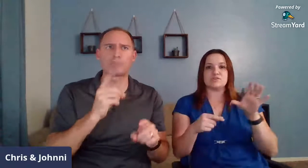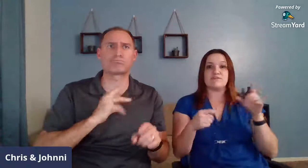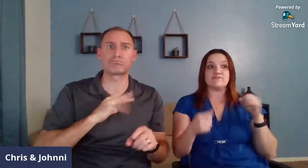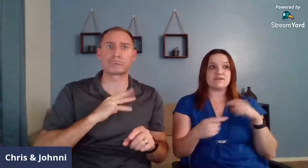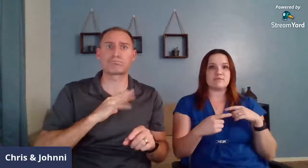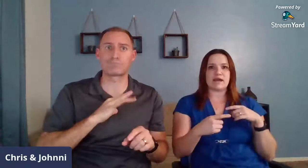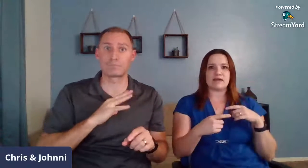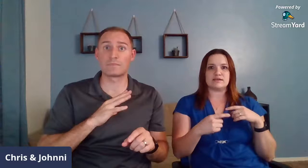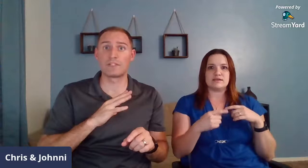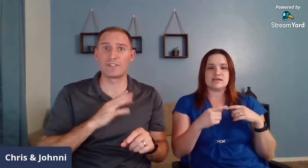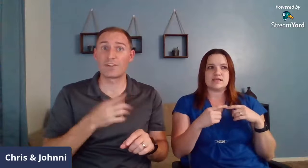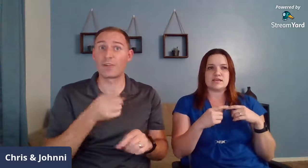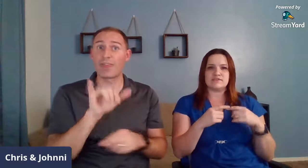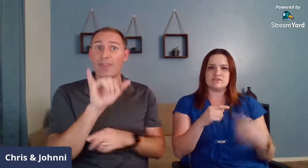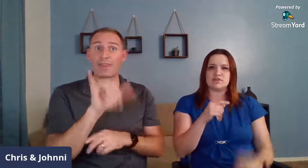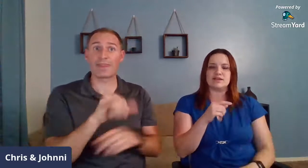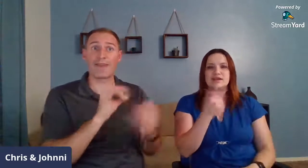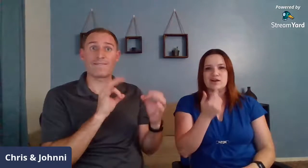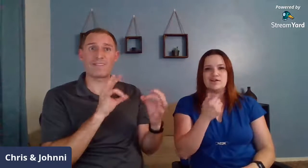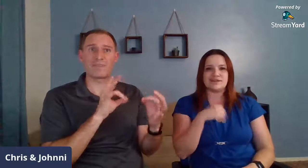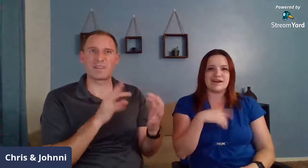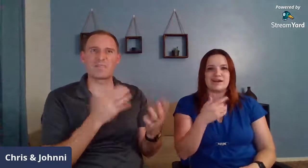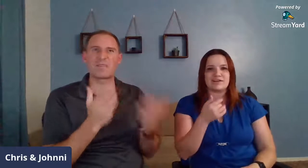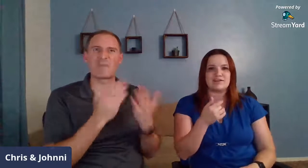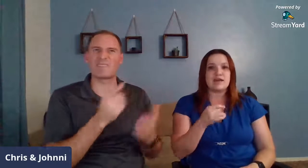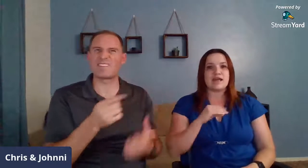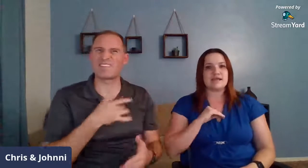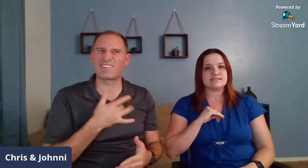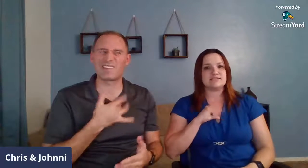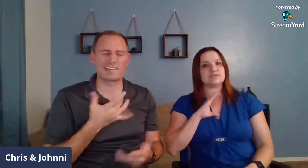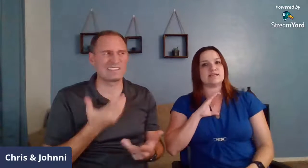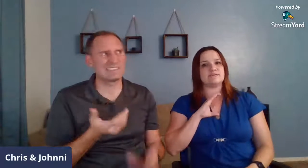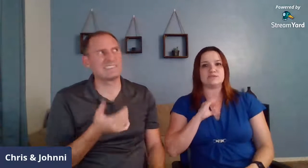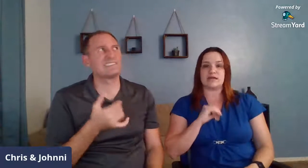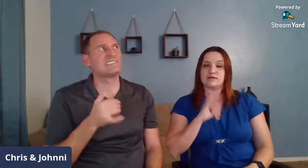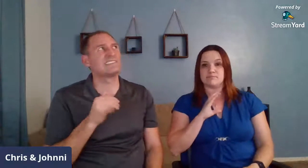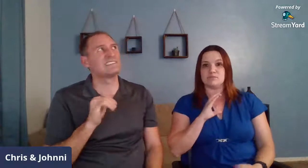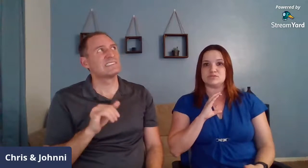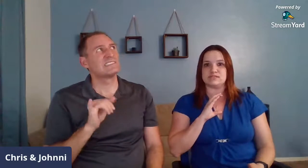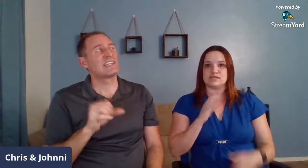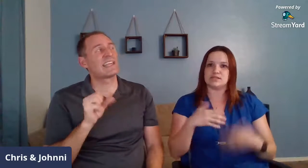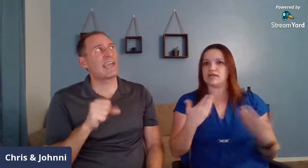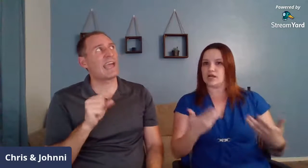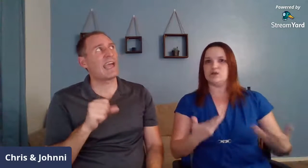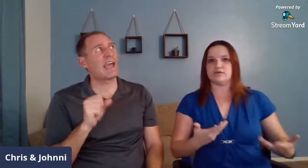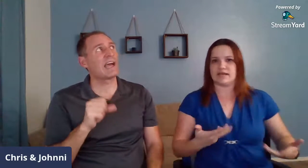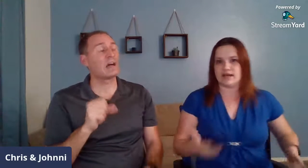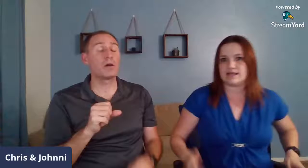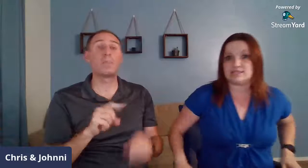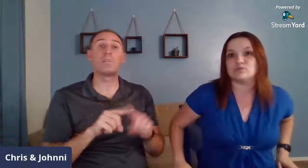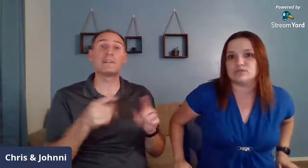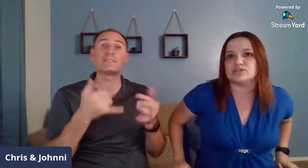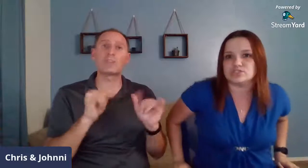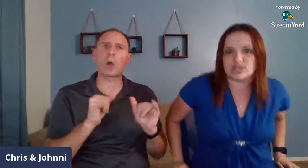that feedback, even though you're like, oh yeah, I could have, it still keeps you like boosted. You're like, oh, okay, I did a really good